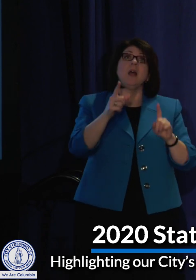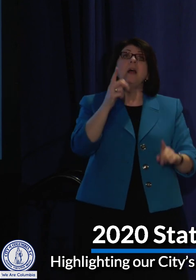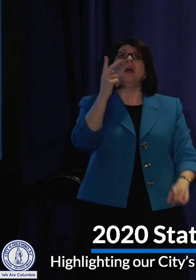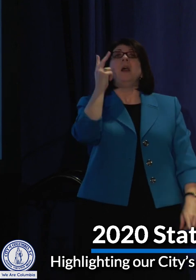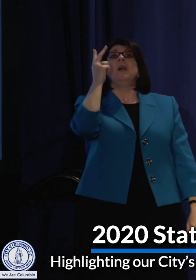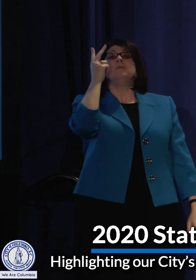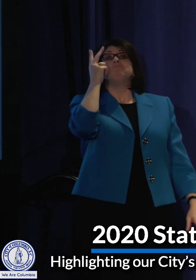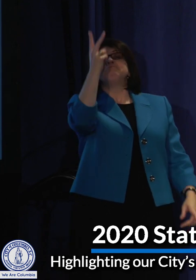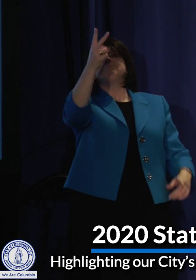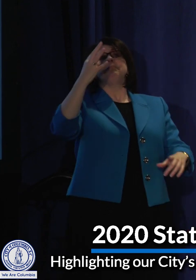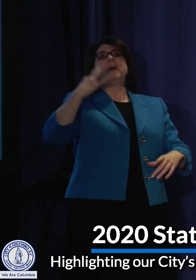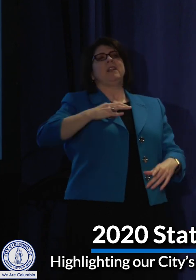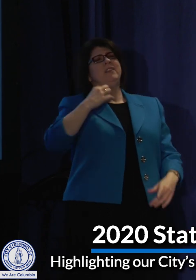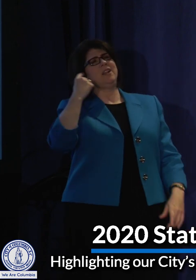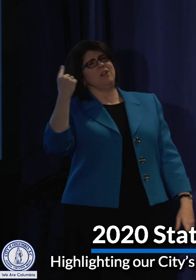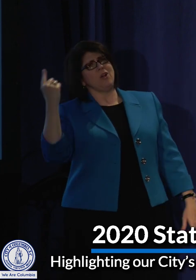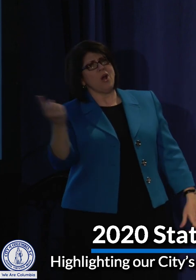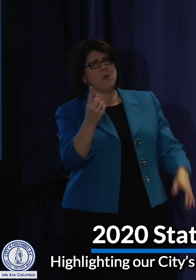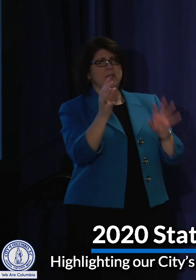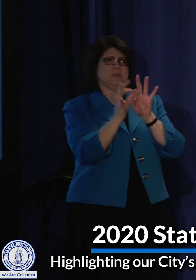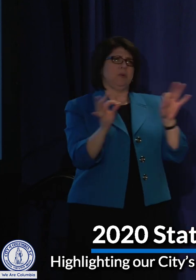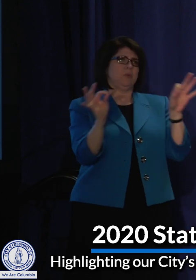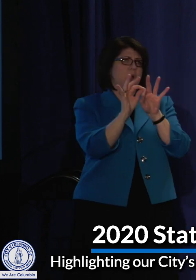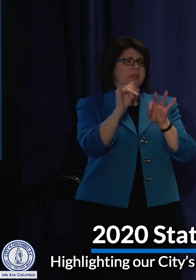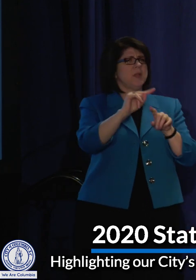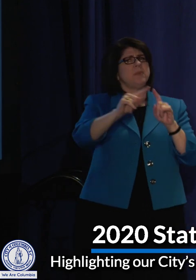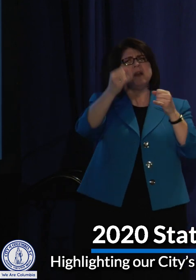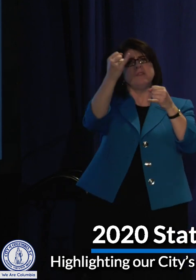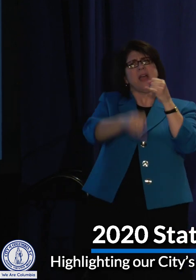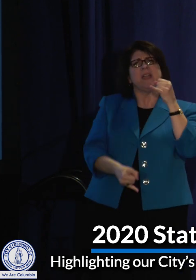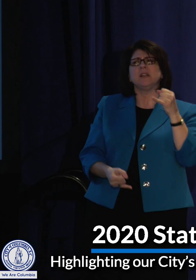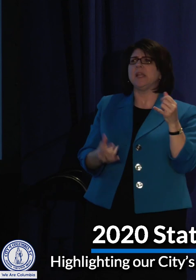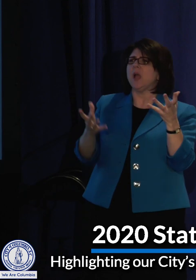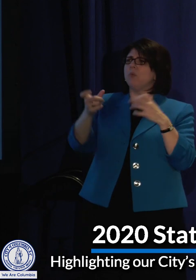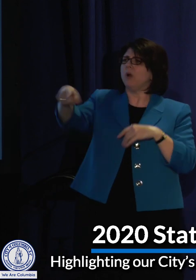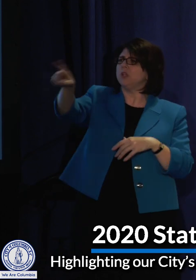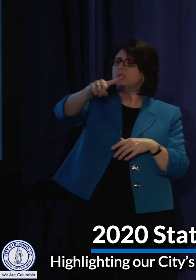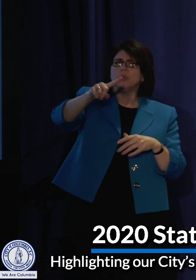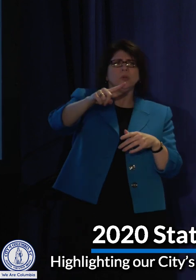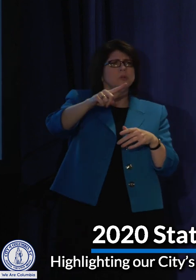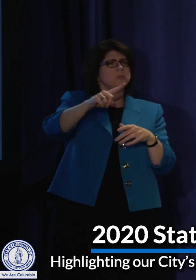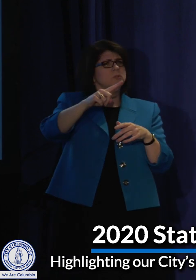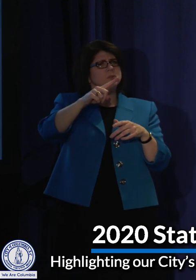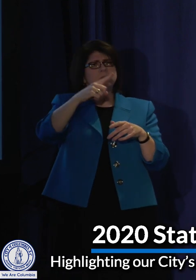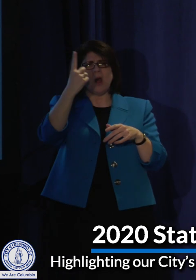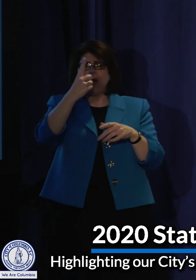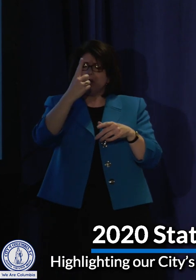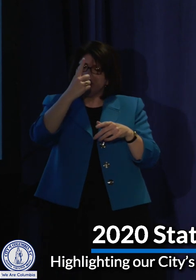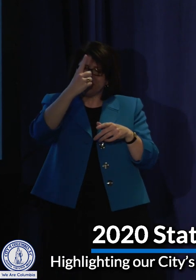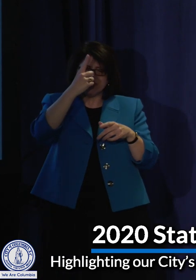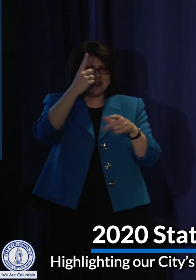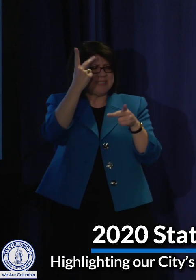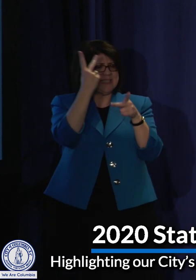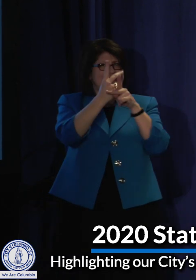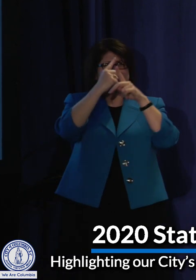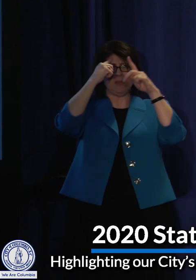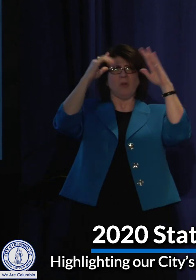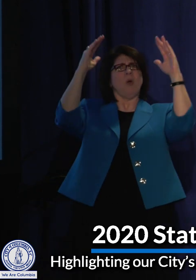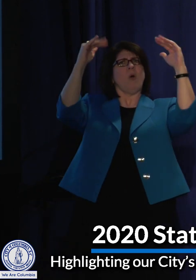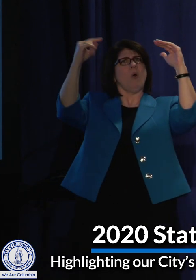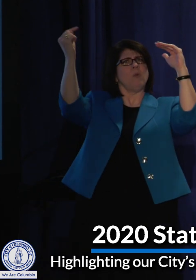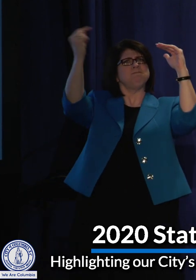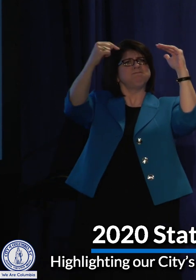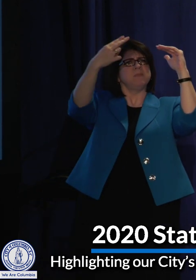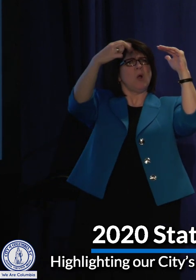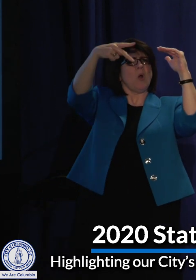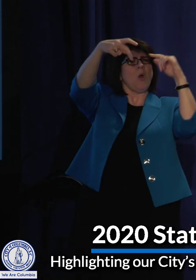it. And finally, I want you all to remain ever hopeful about the future of this city that